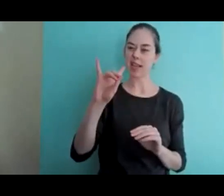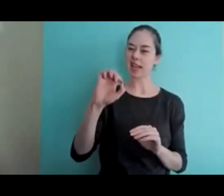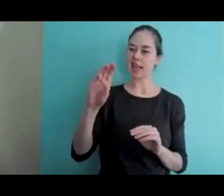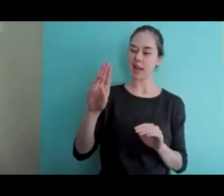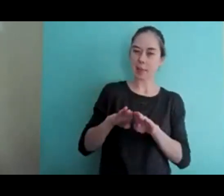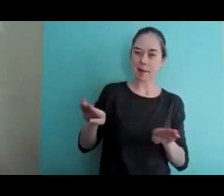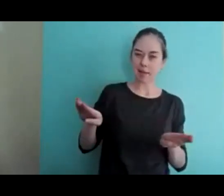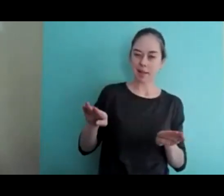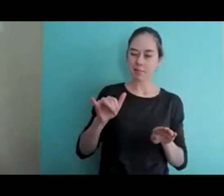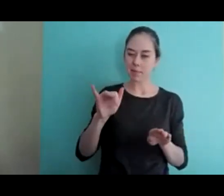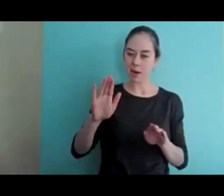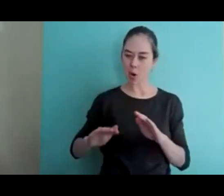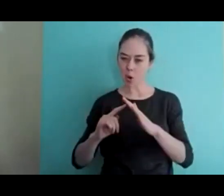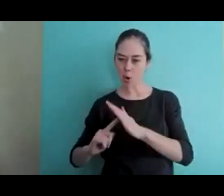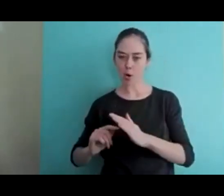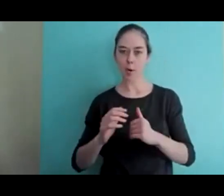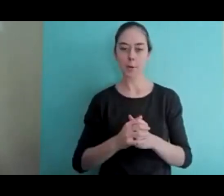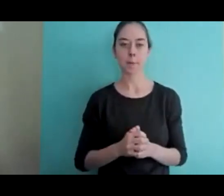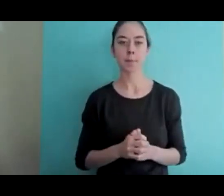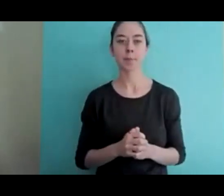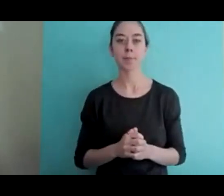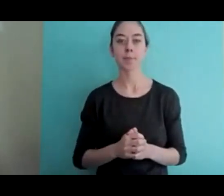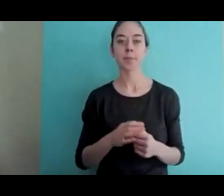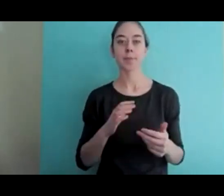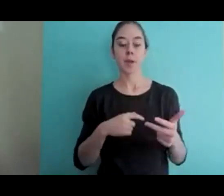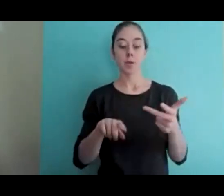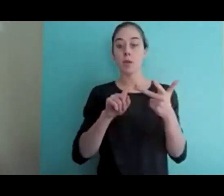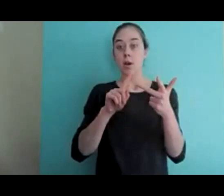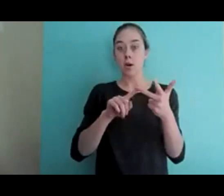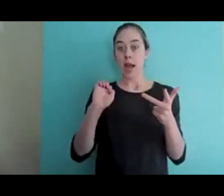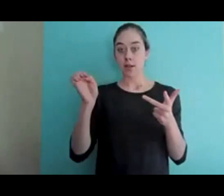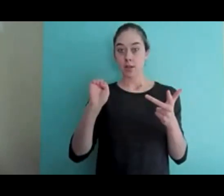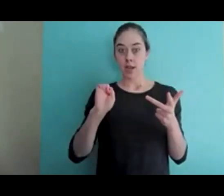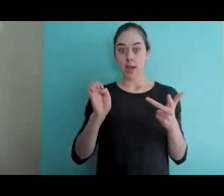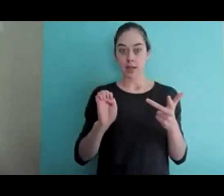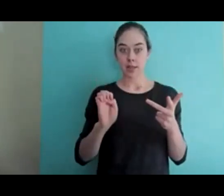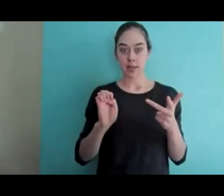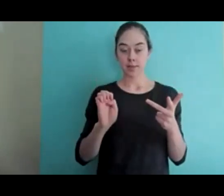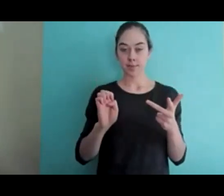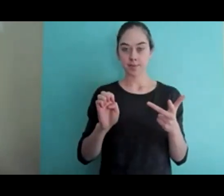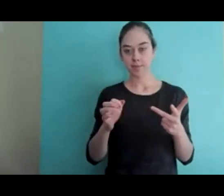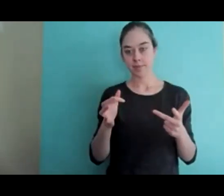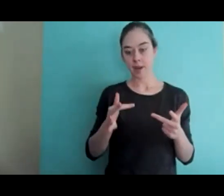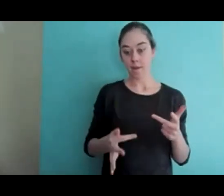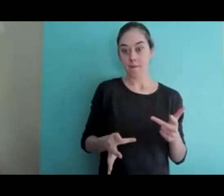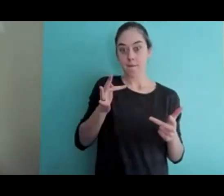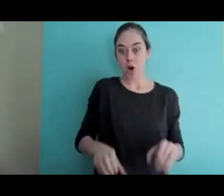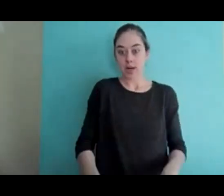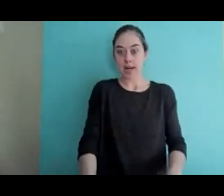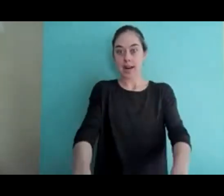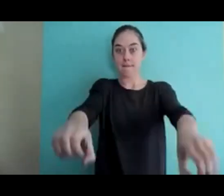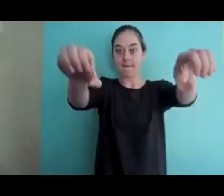a bit lower. Now your third one is your front lifts. So palms facing your